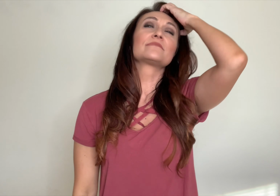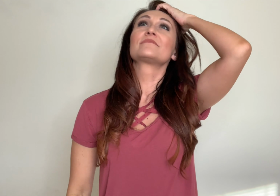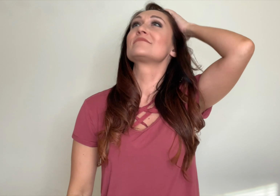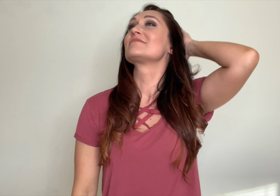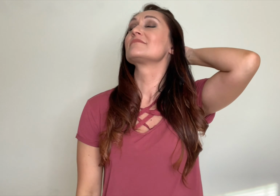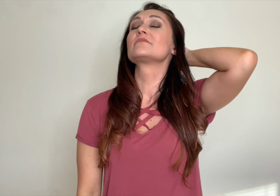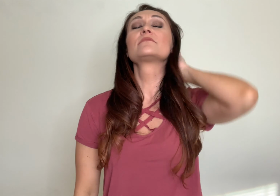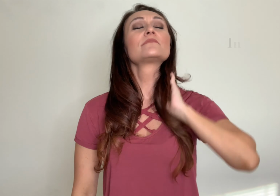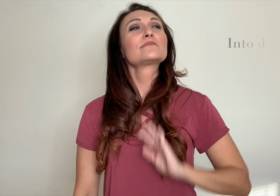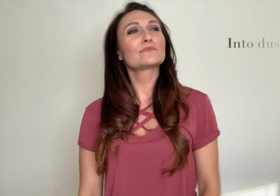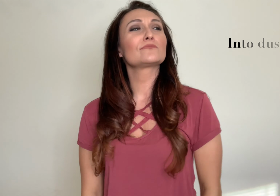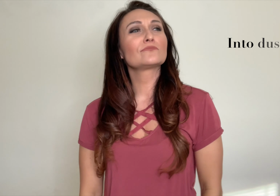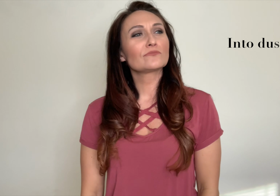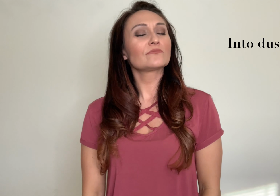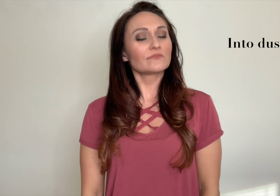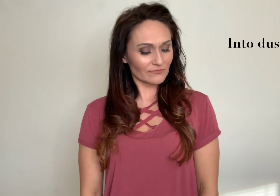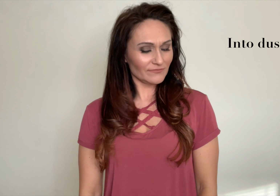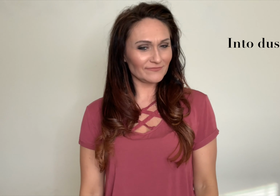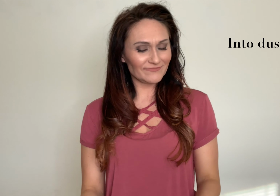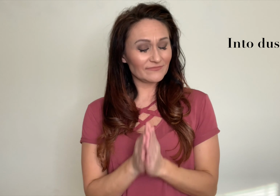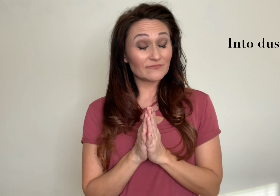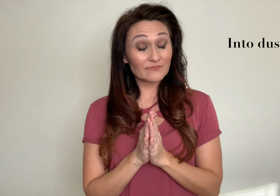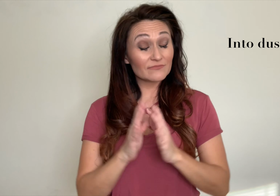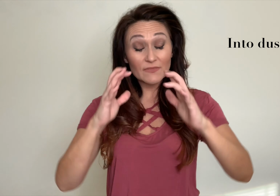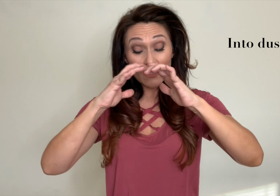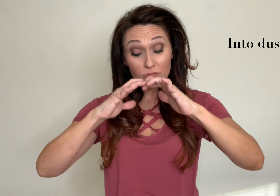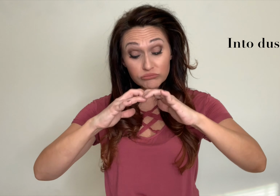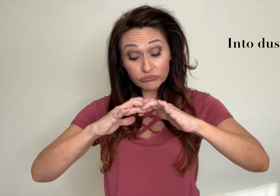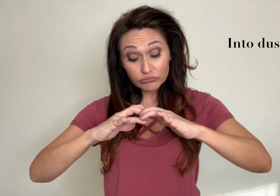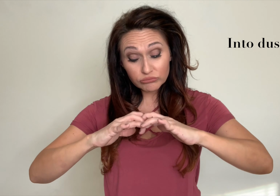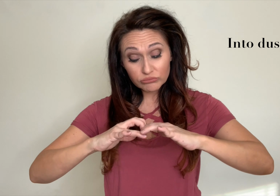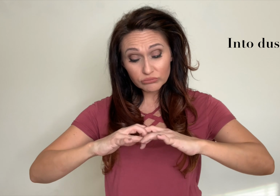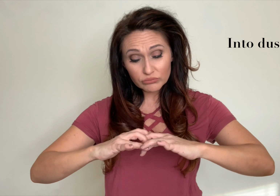Into death.